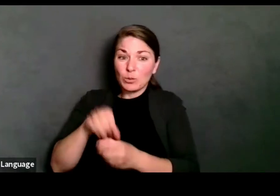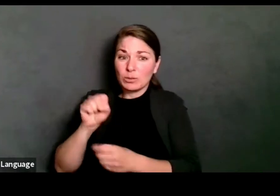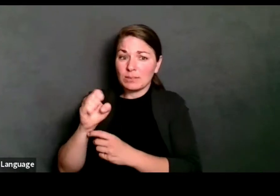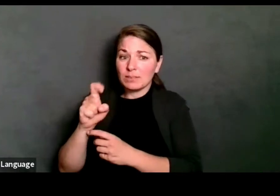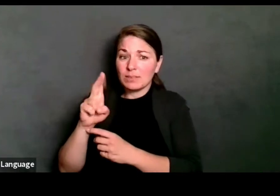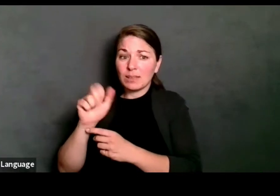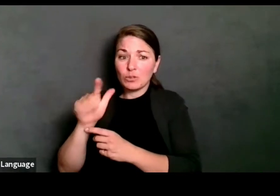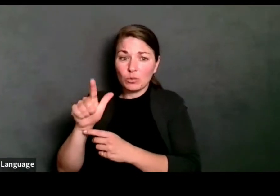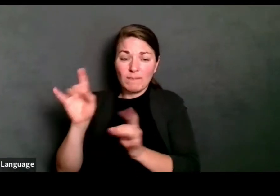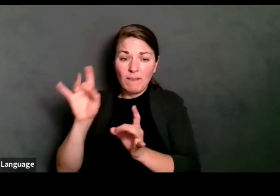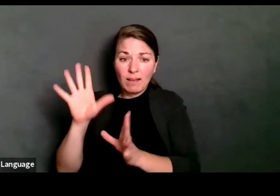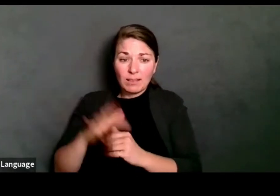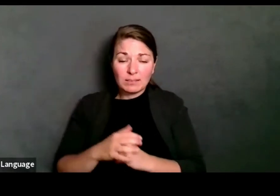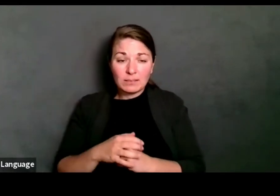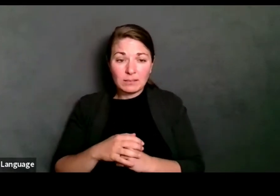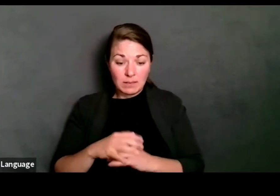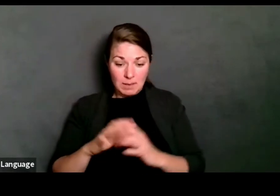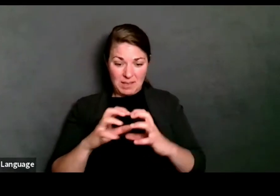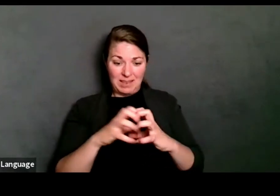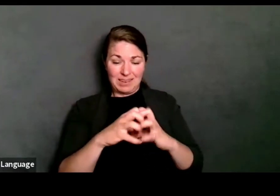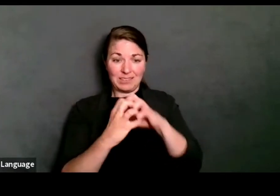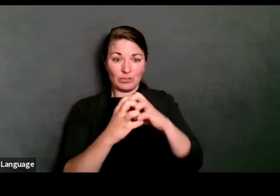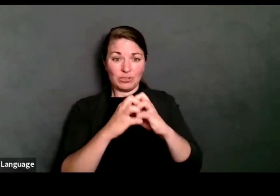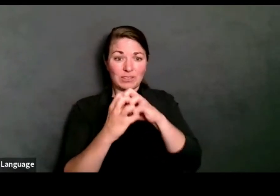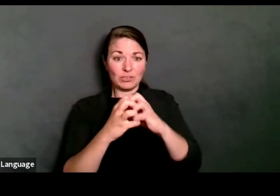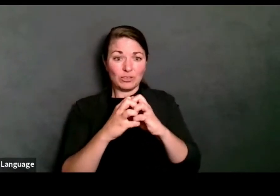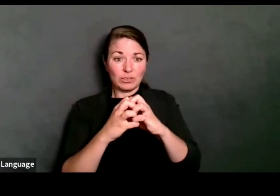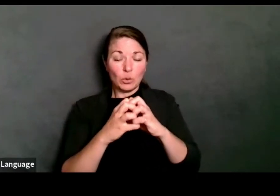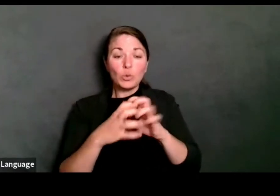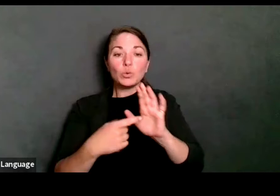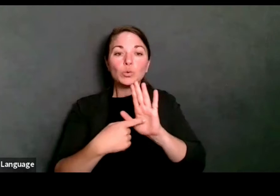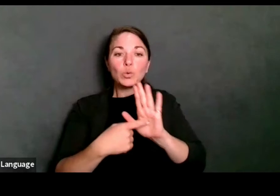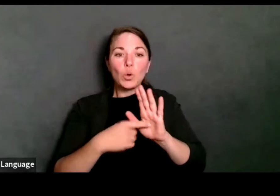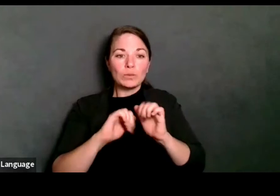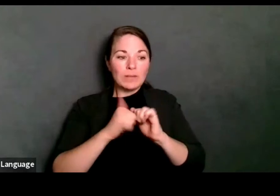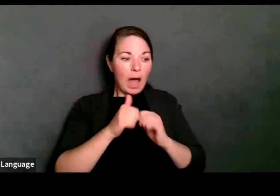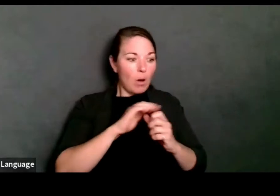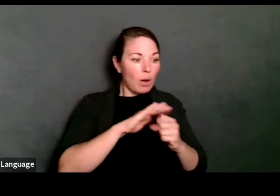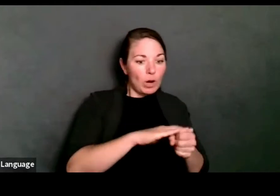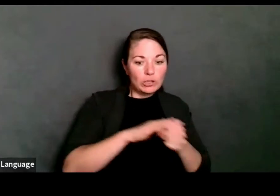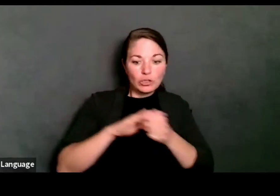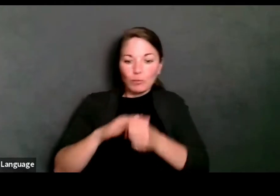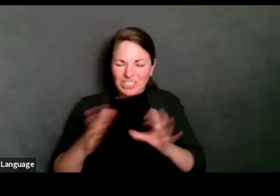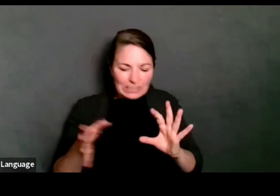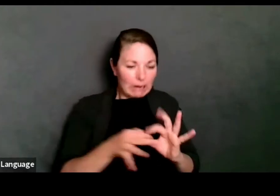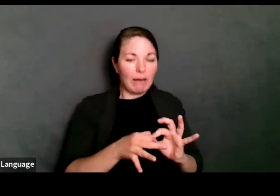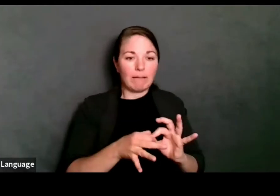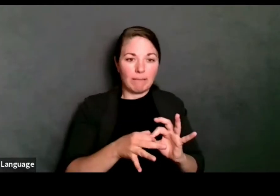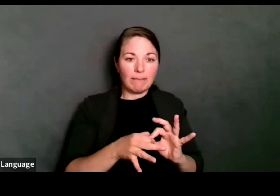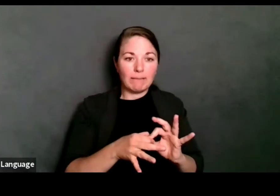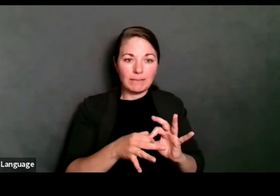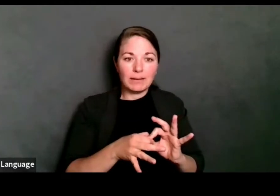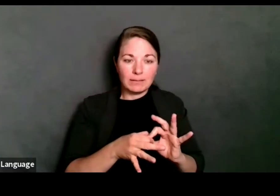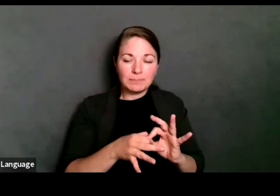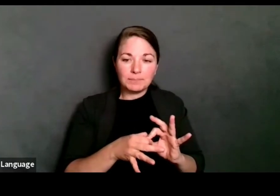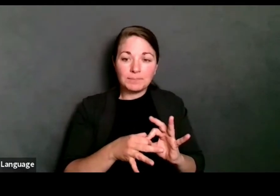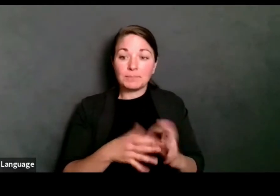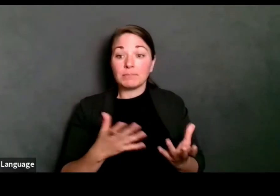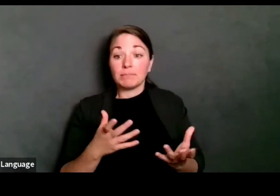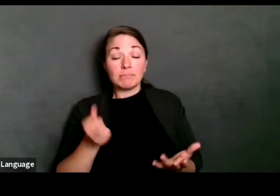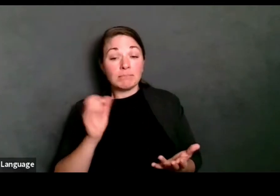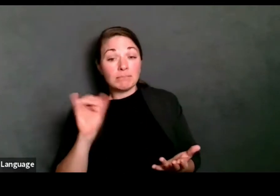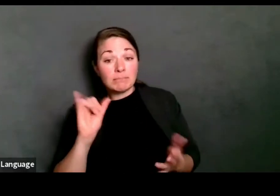thinking intersectionally shows how interconnected forms of oppression are. We can, for example, think of narratives about